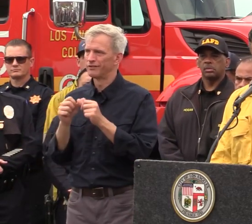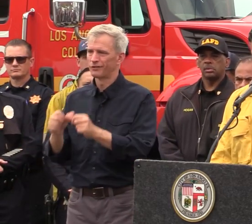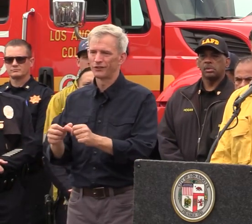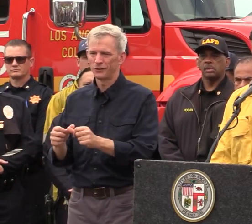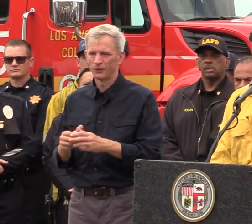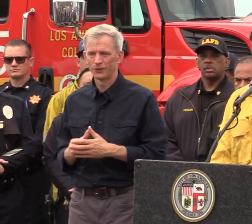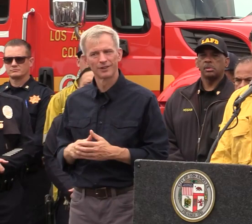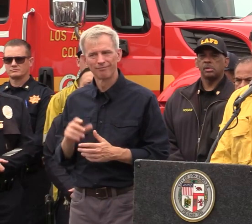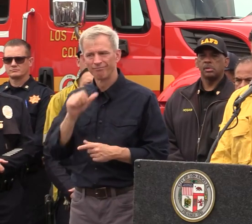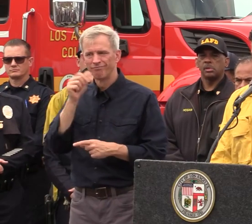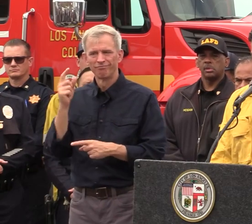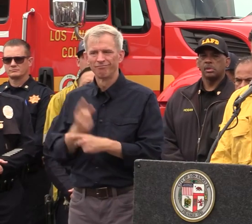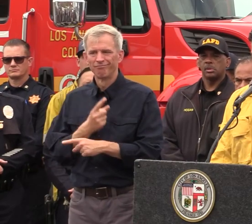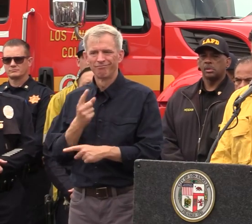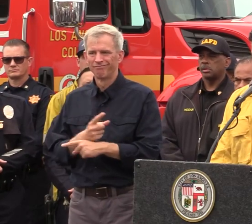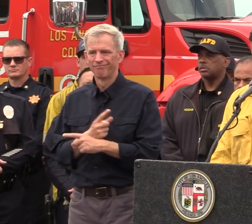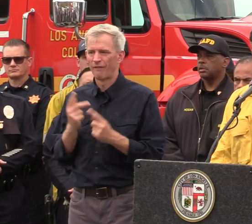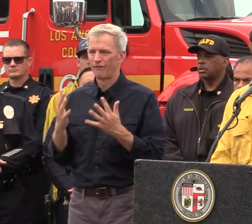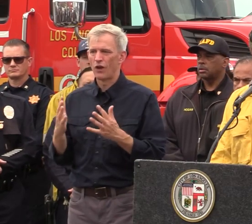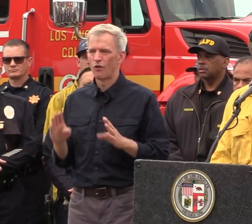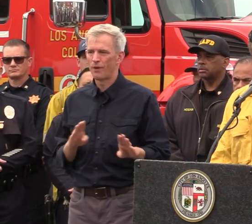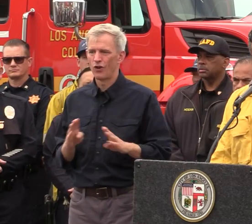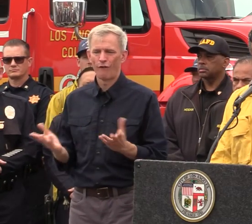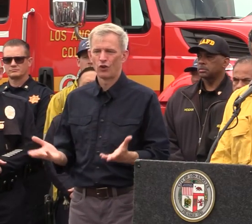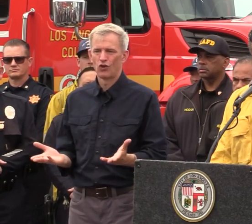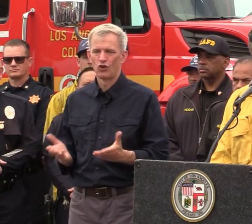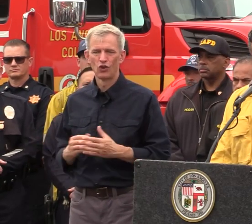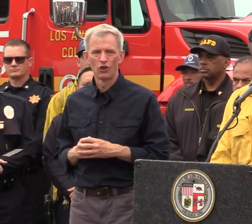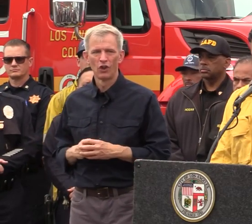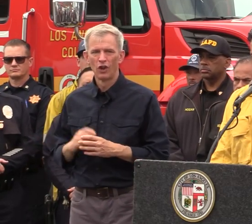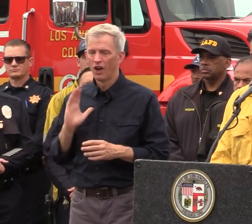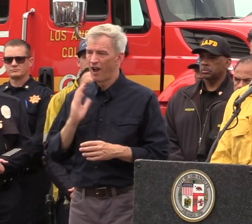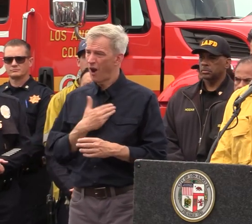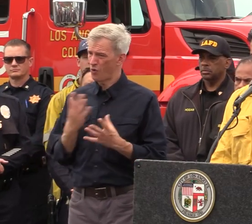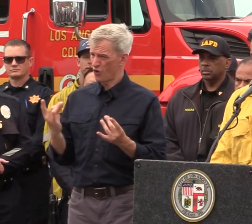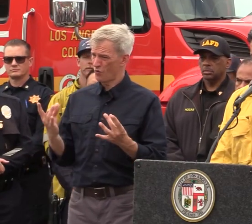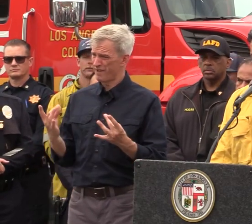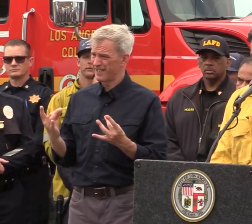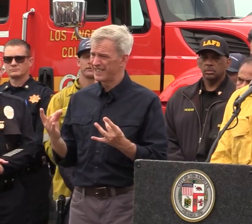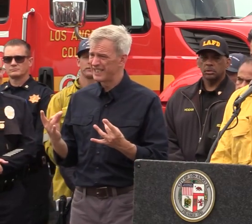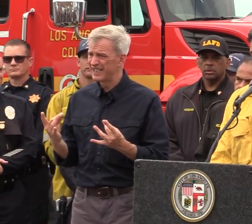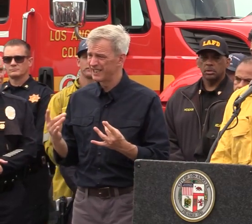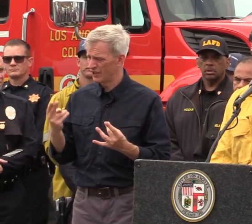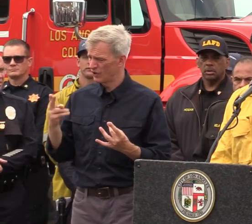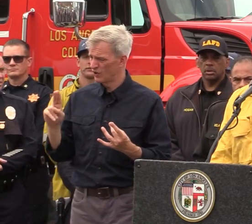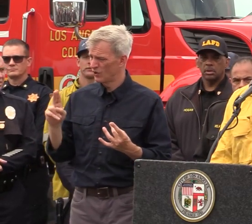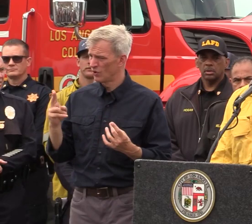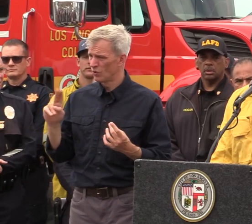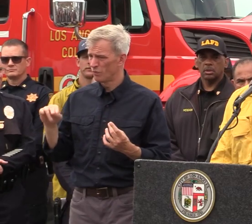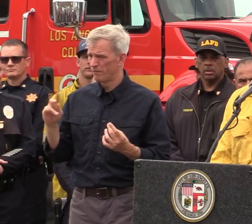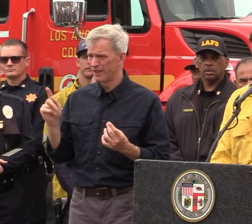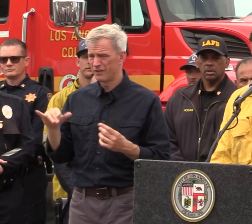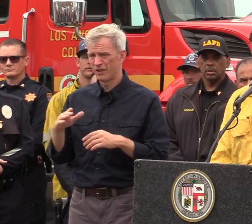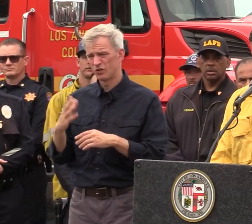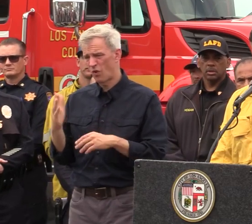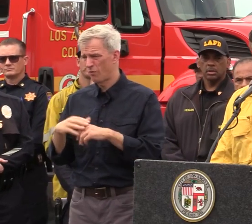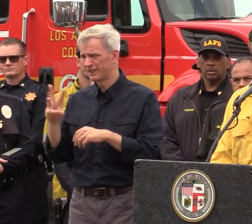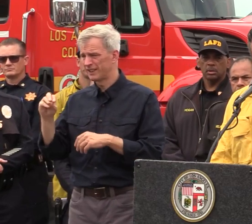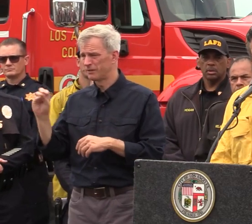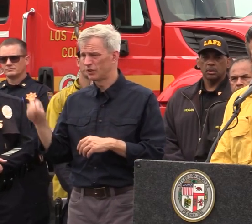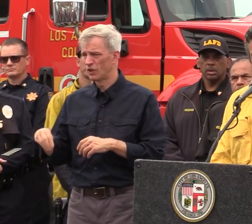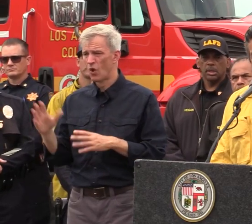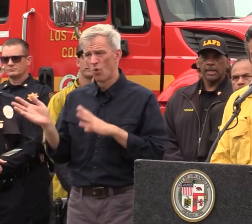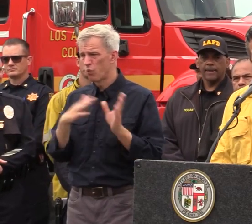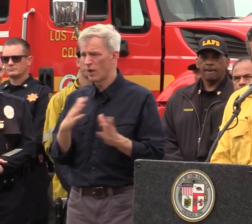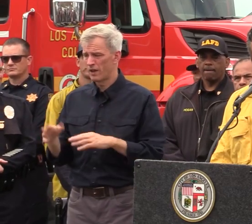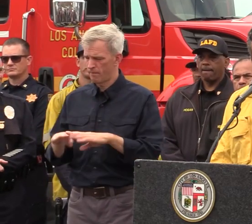is unusual fire behavior. Our relative humidity was almost 60%. Our wind speed was below 10 miles per hour,